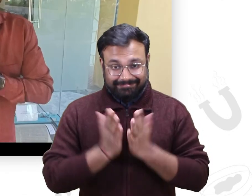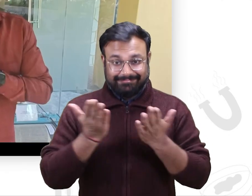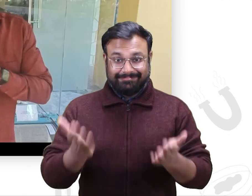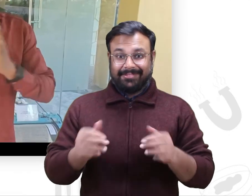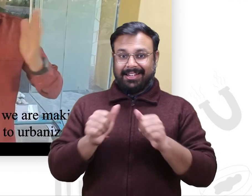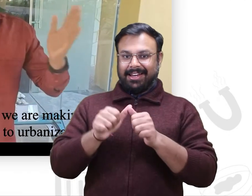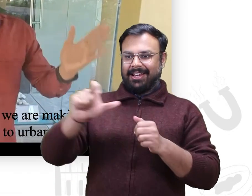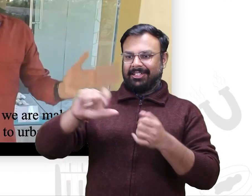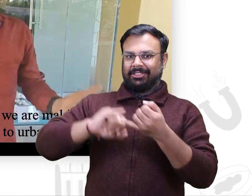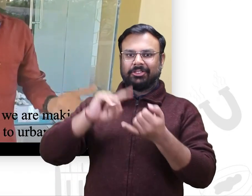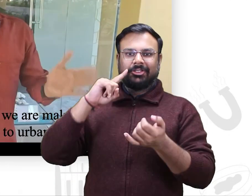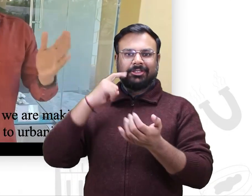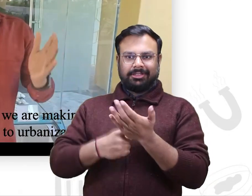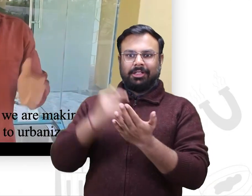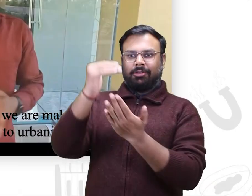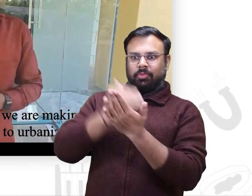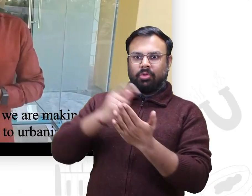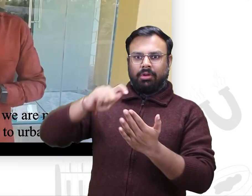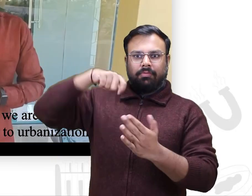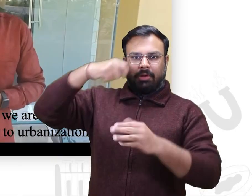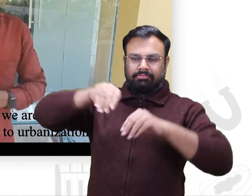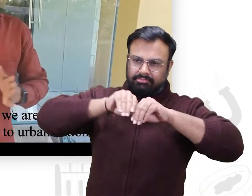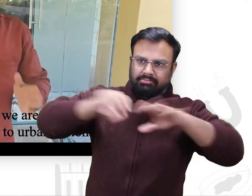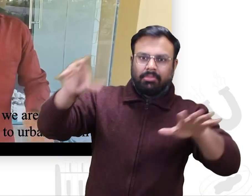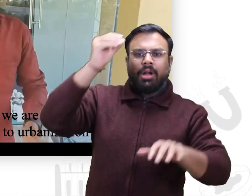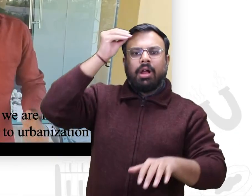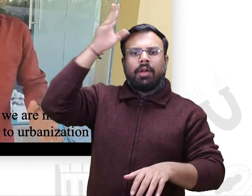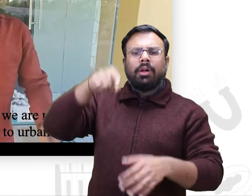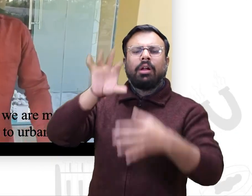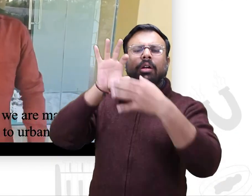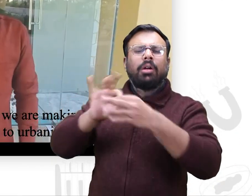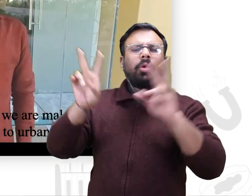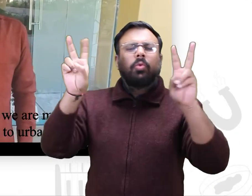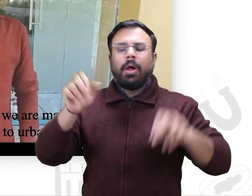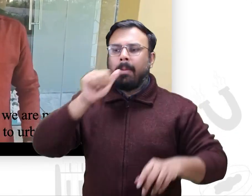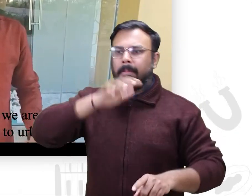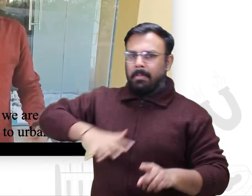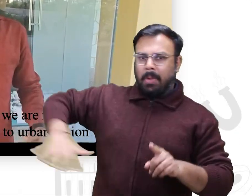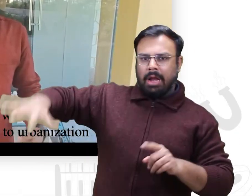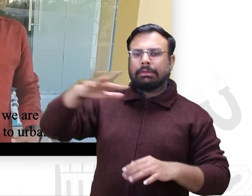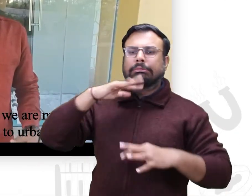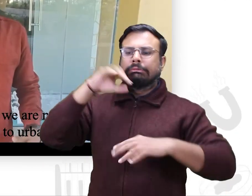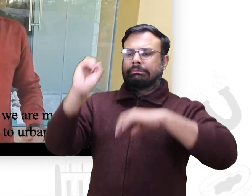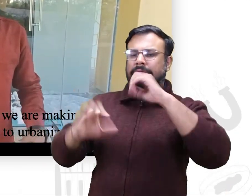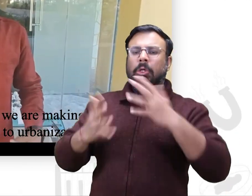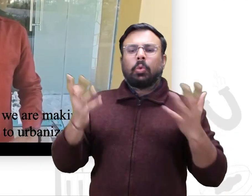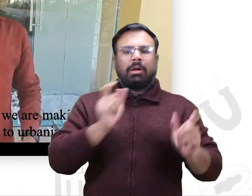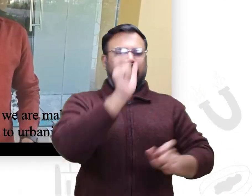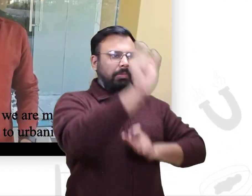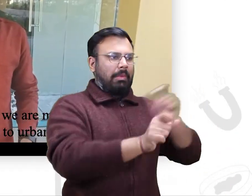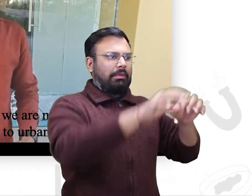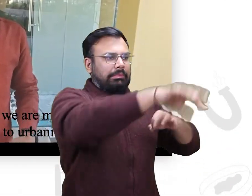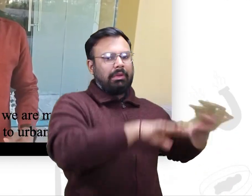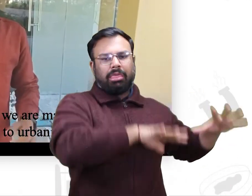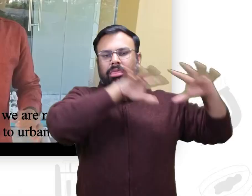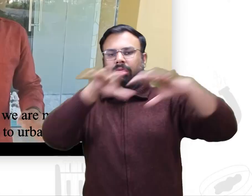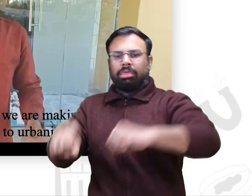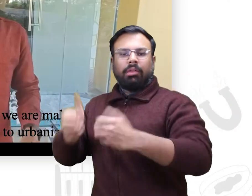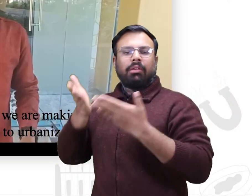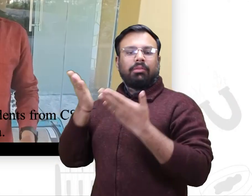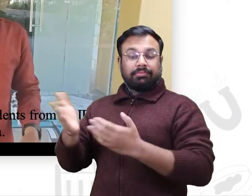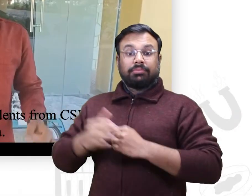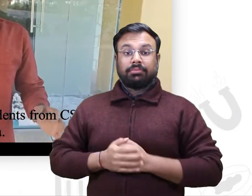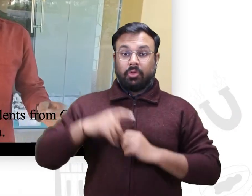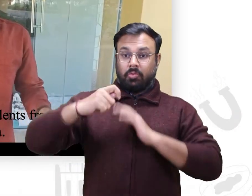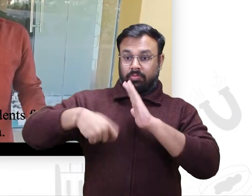Hello! As a part of our ACSI societal program, we are making an awareness video on lake degradation due to urbanization. This